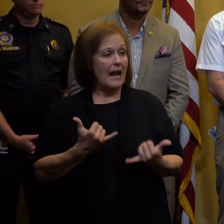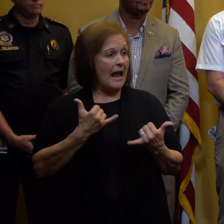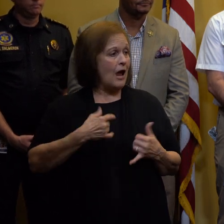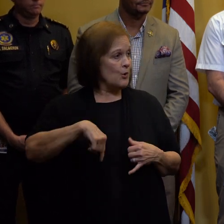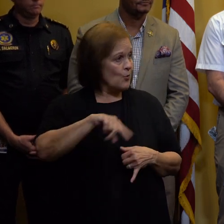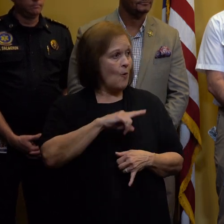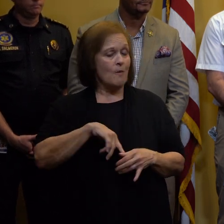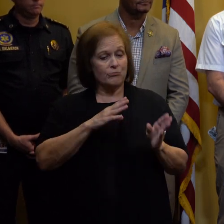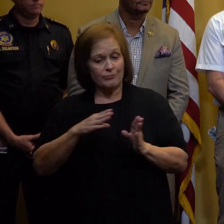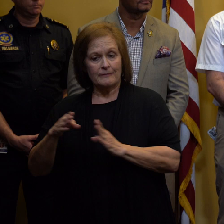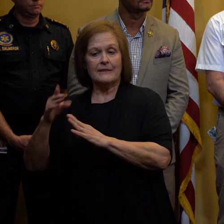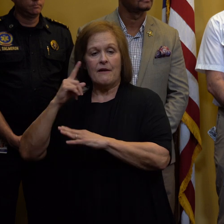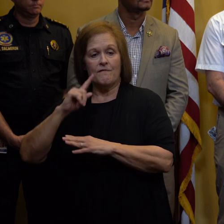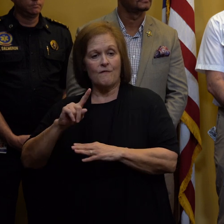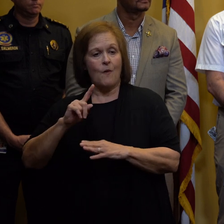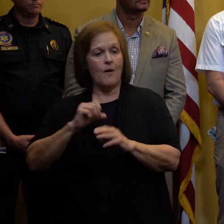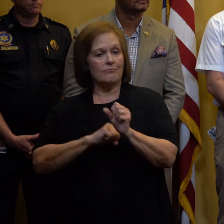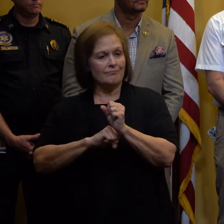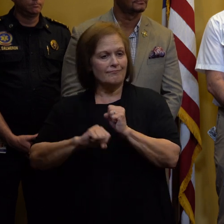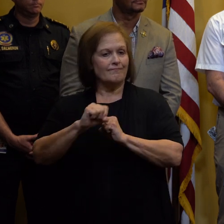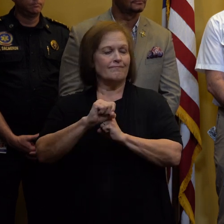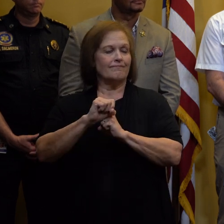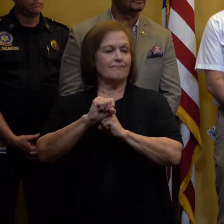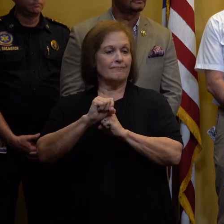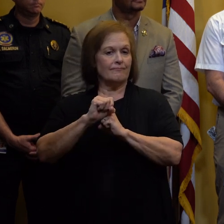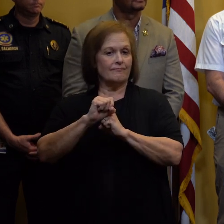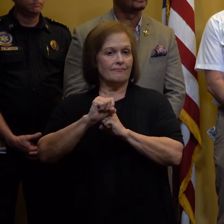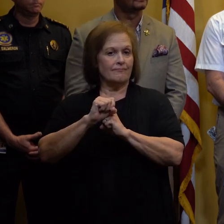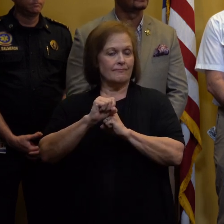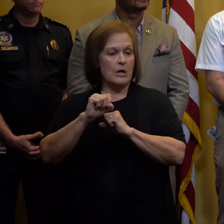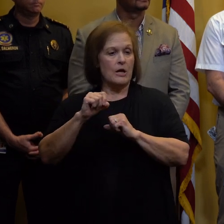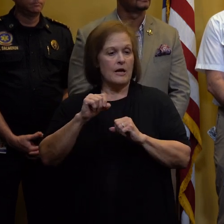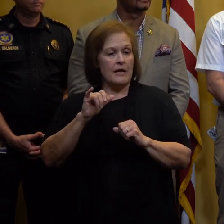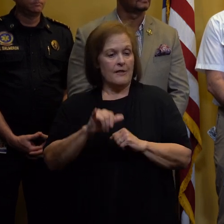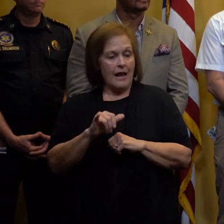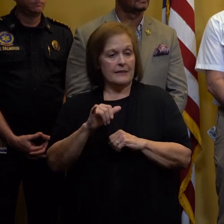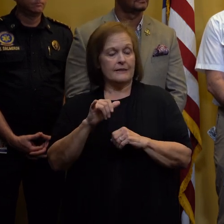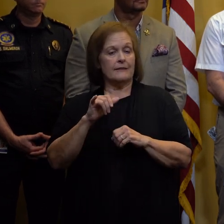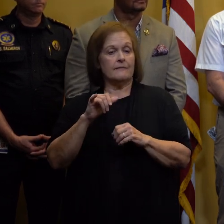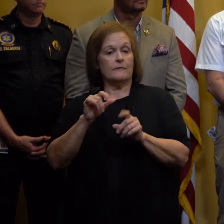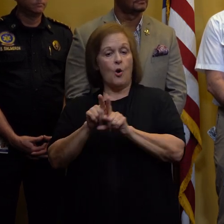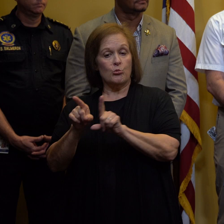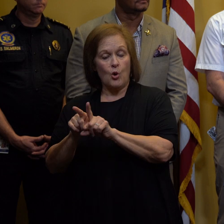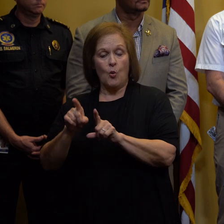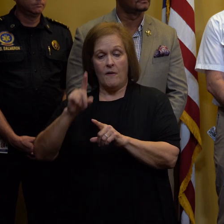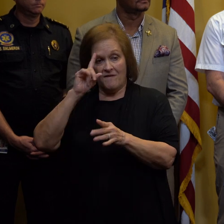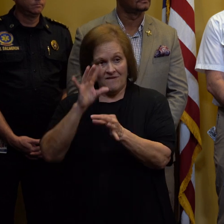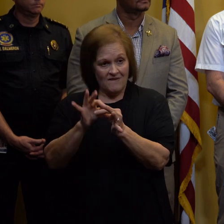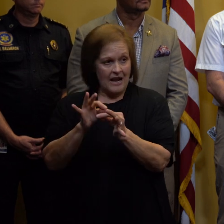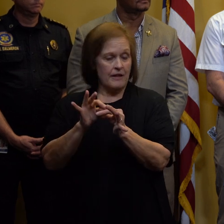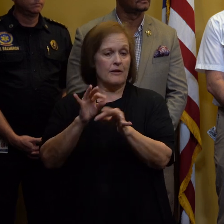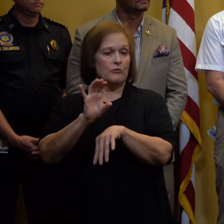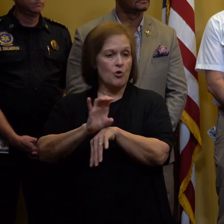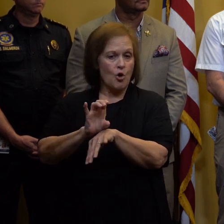foundation. Together New Orleans, our bricks are in galvanizing community and faith-based institutions to step up